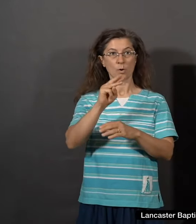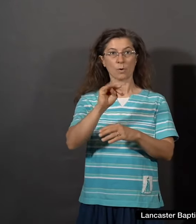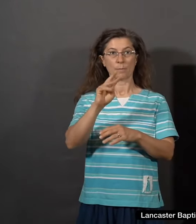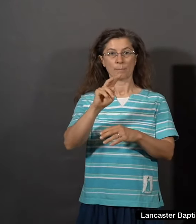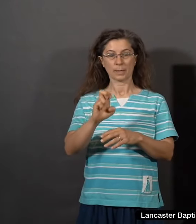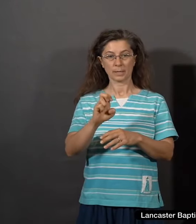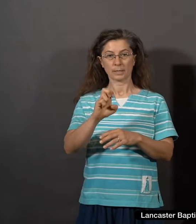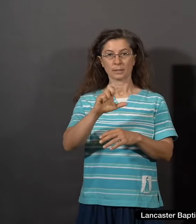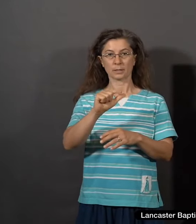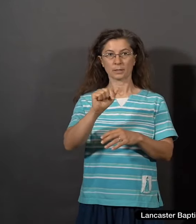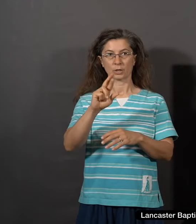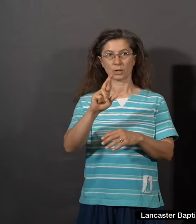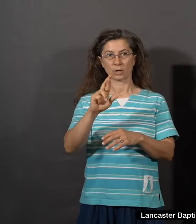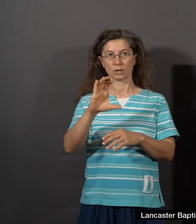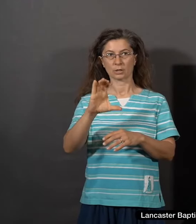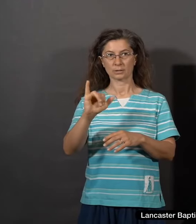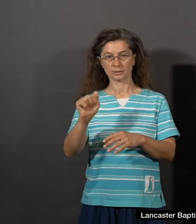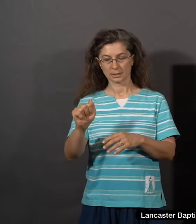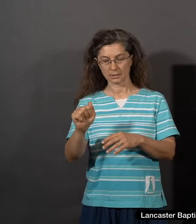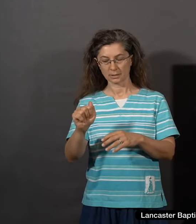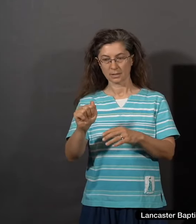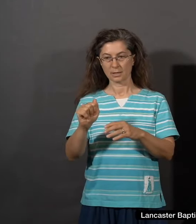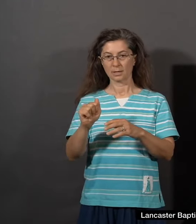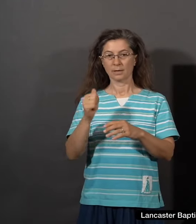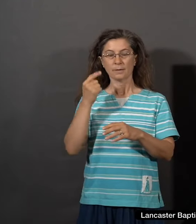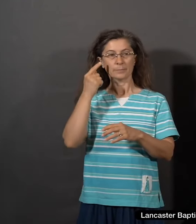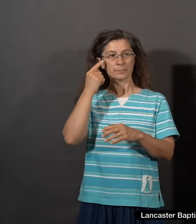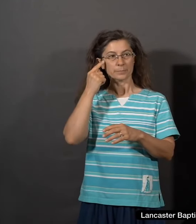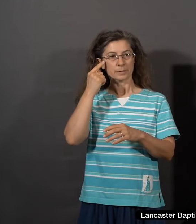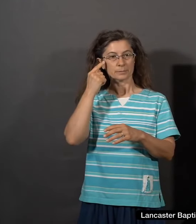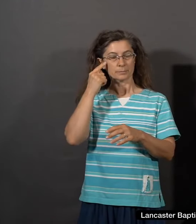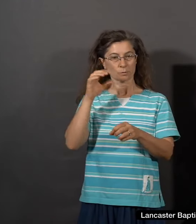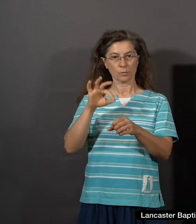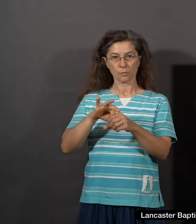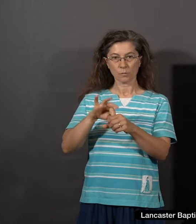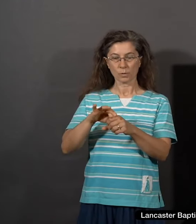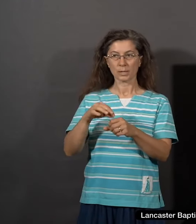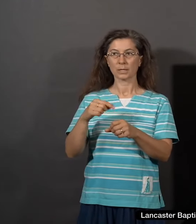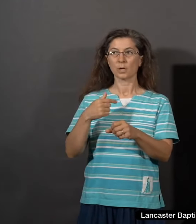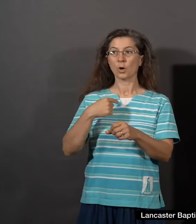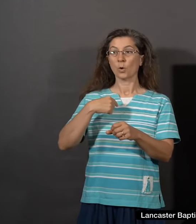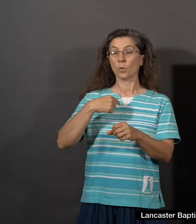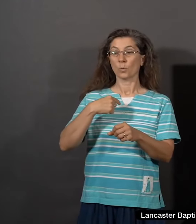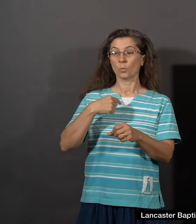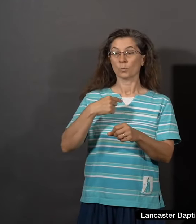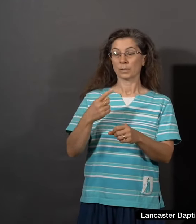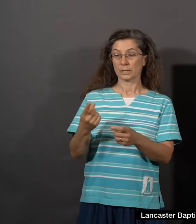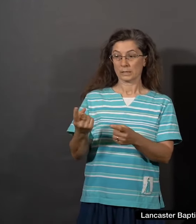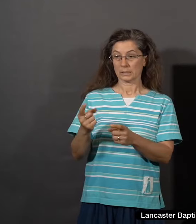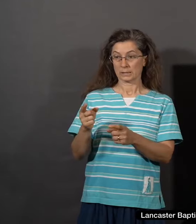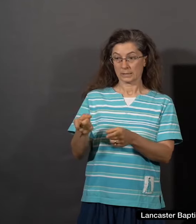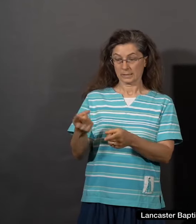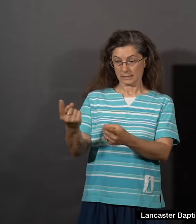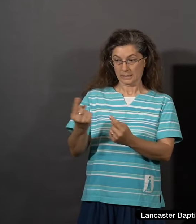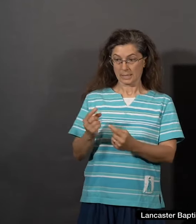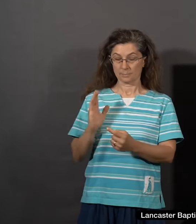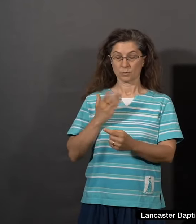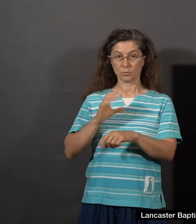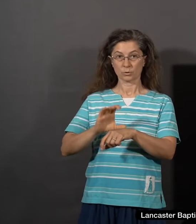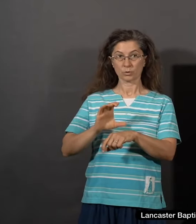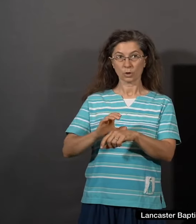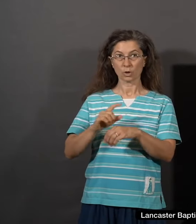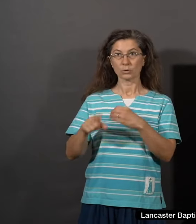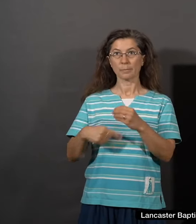for congress for our 25th district um we had the privilege of seeing him accept christ in our services about two months ago